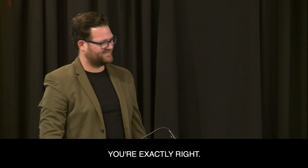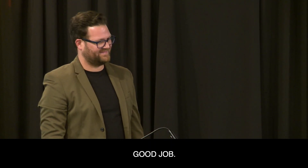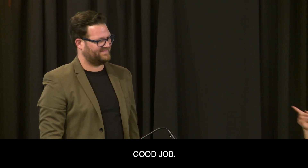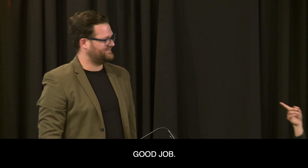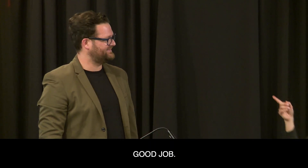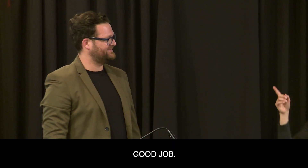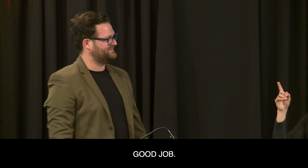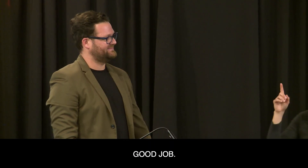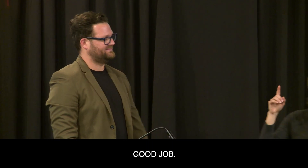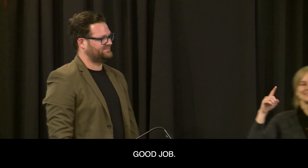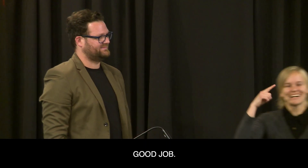Good job.